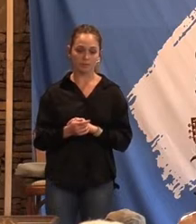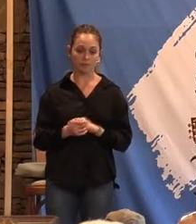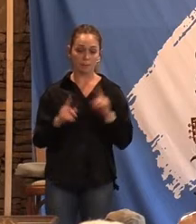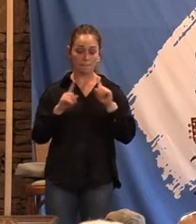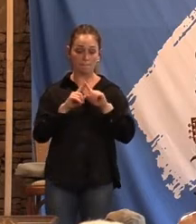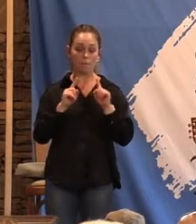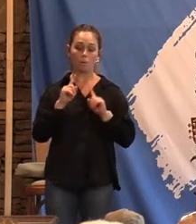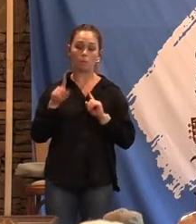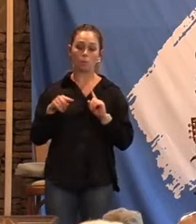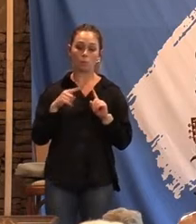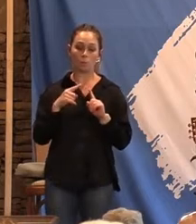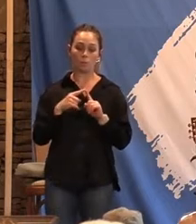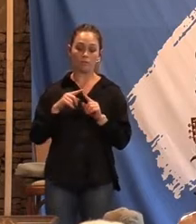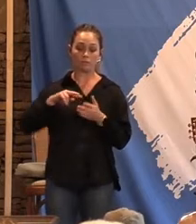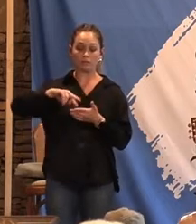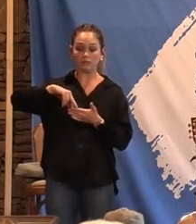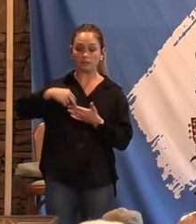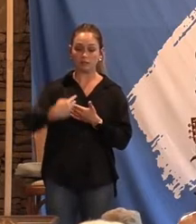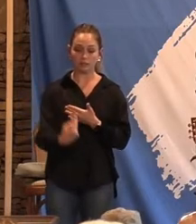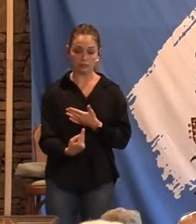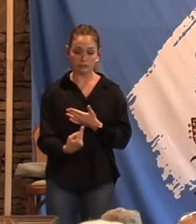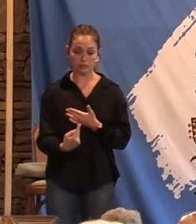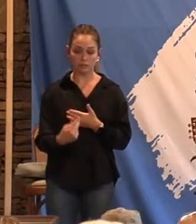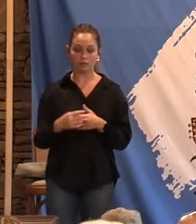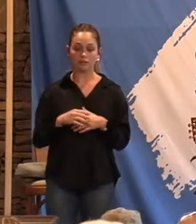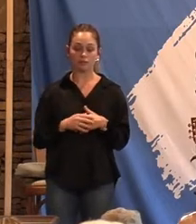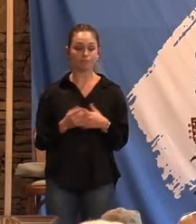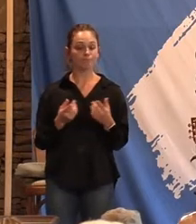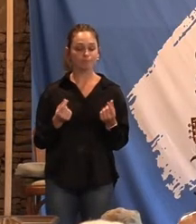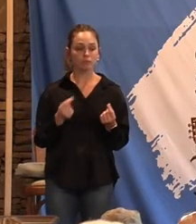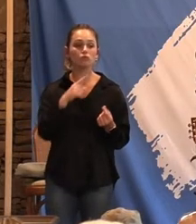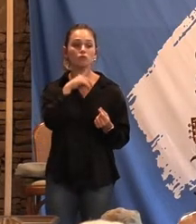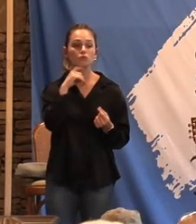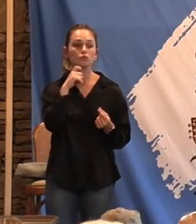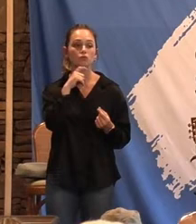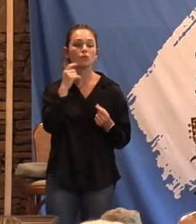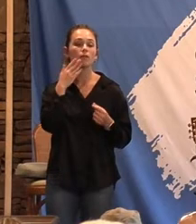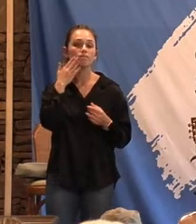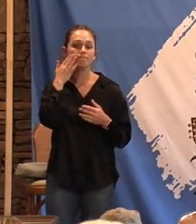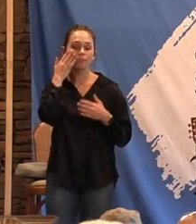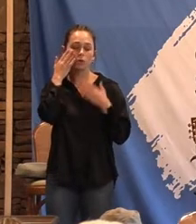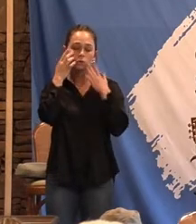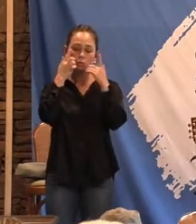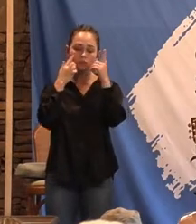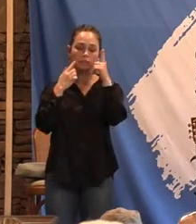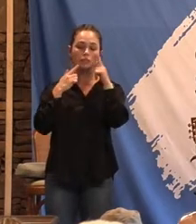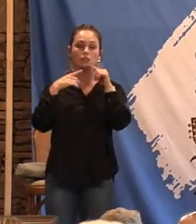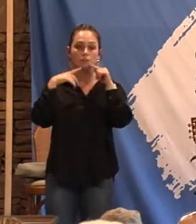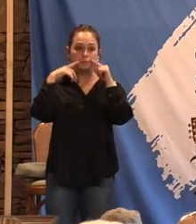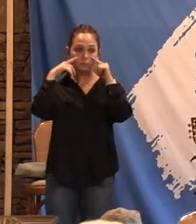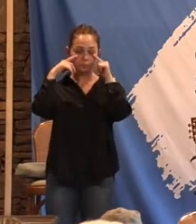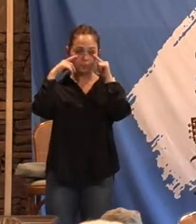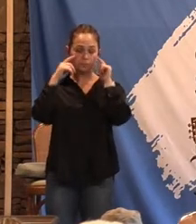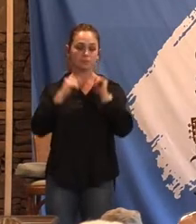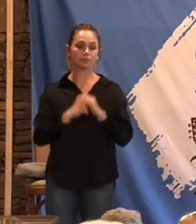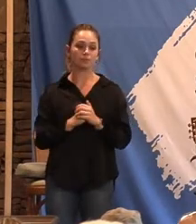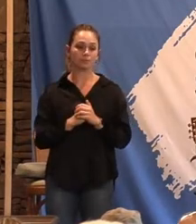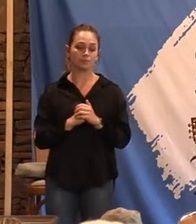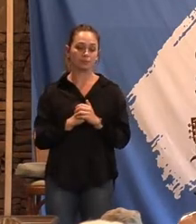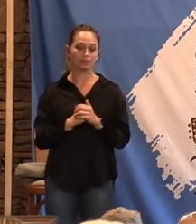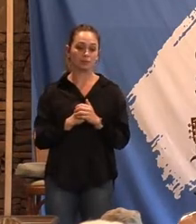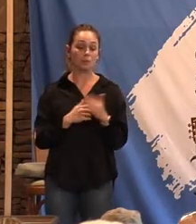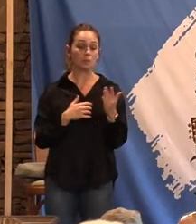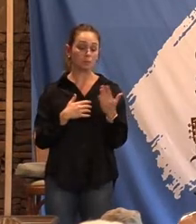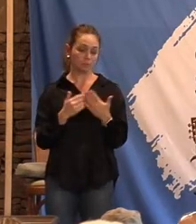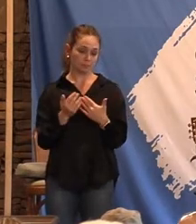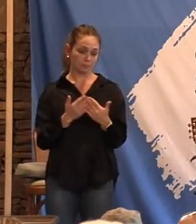fall down, I'll dry all your tears. And